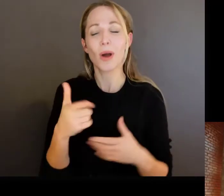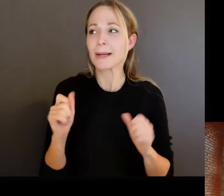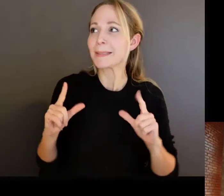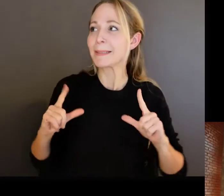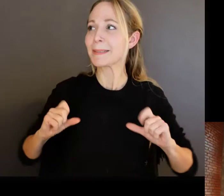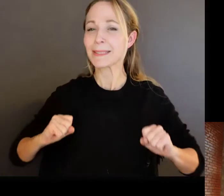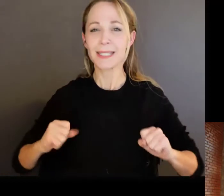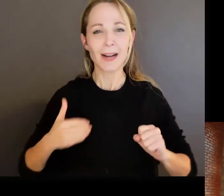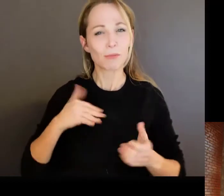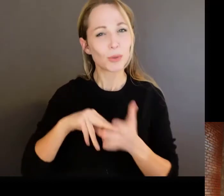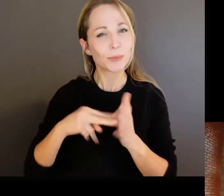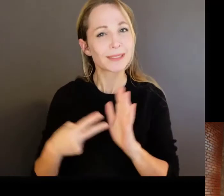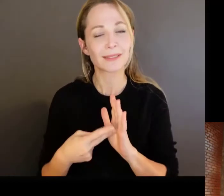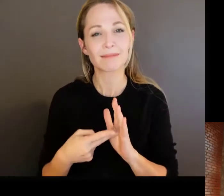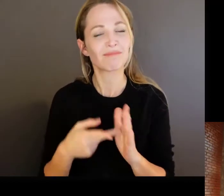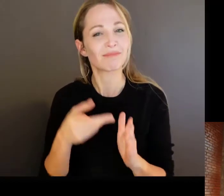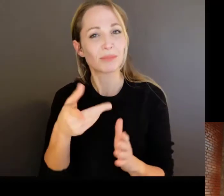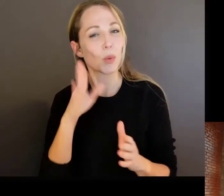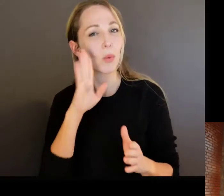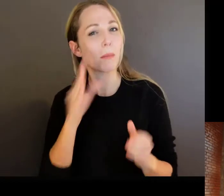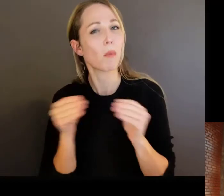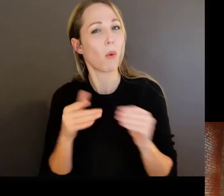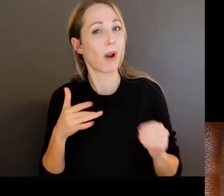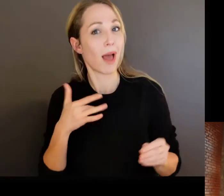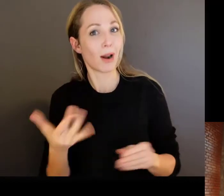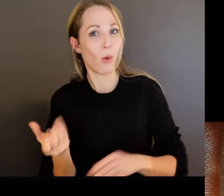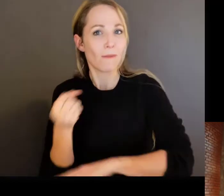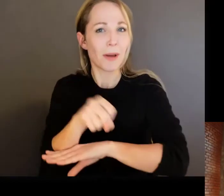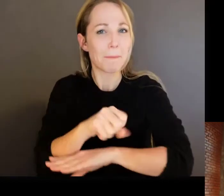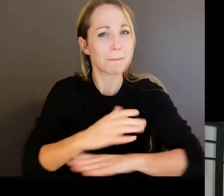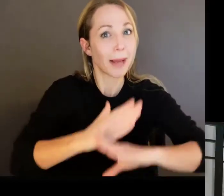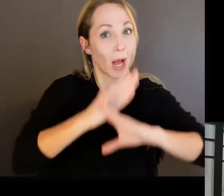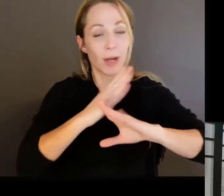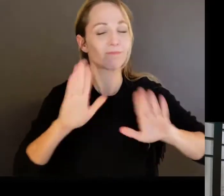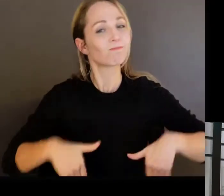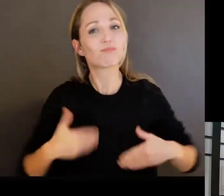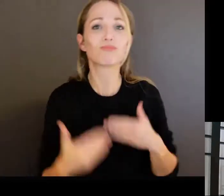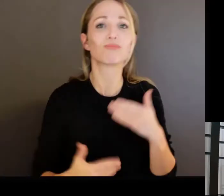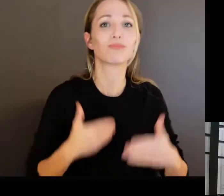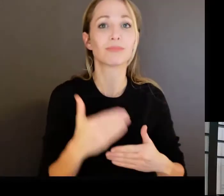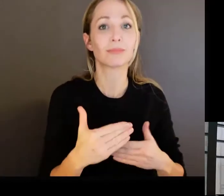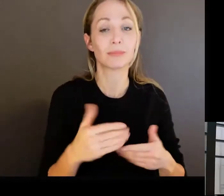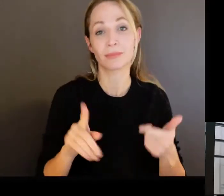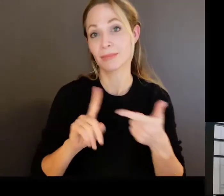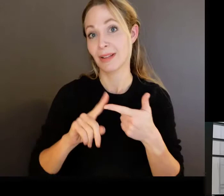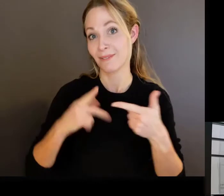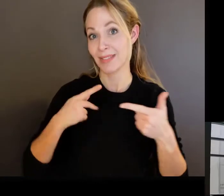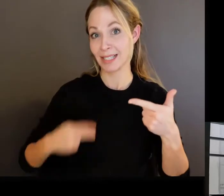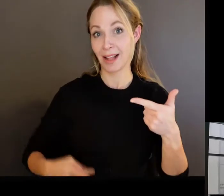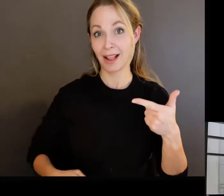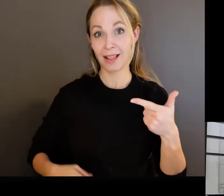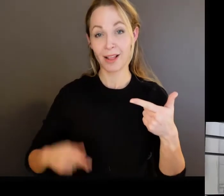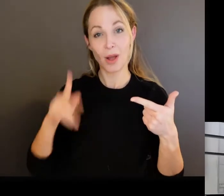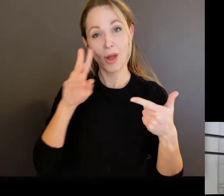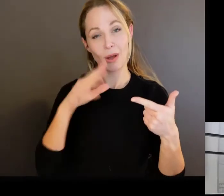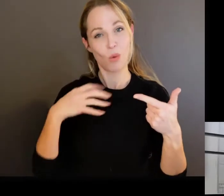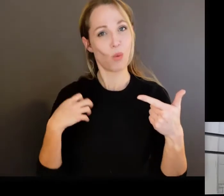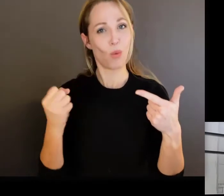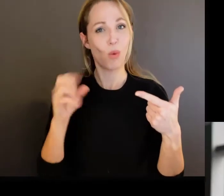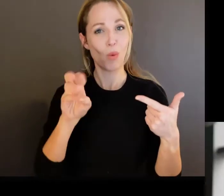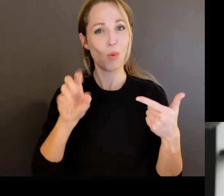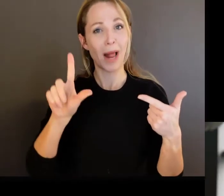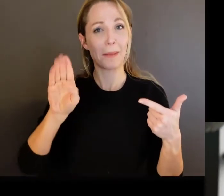morning with a purpose, you're more likely to overcome barriers. When it comes to physical well-being, the